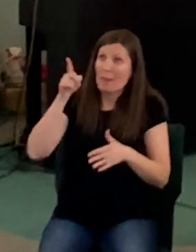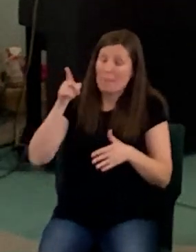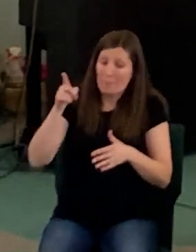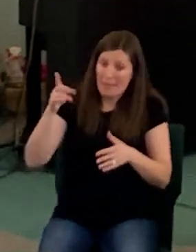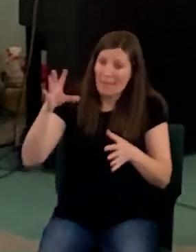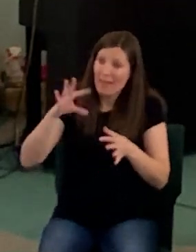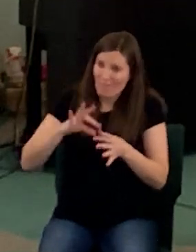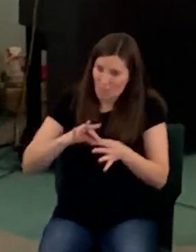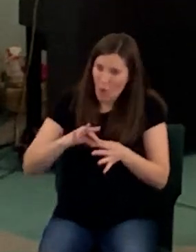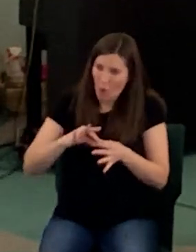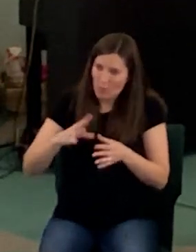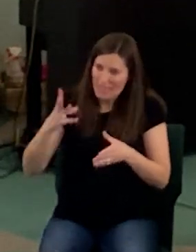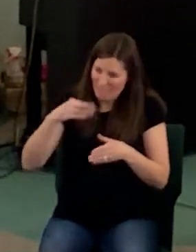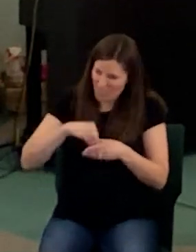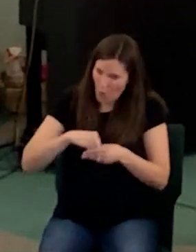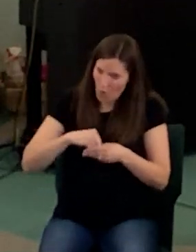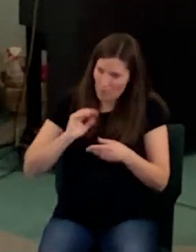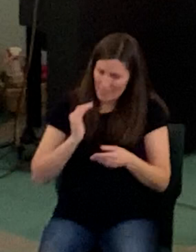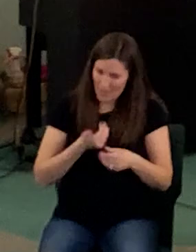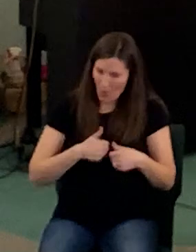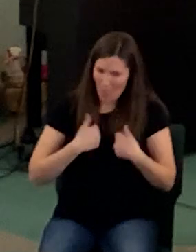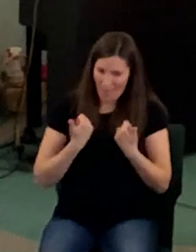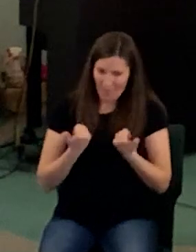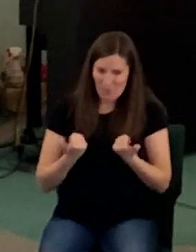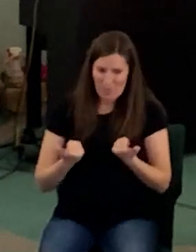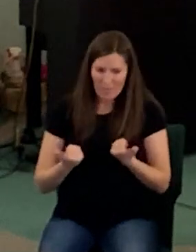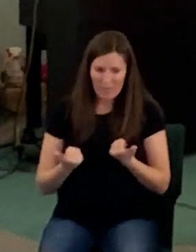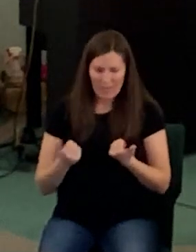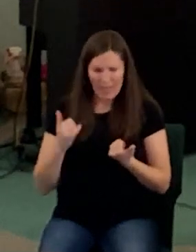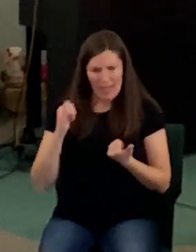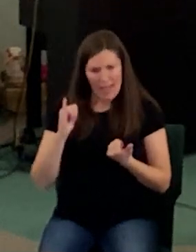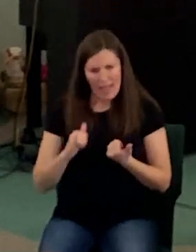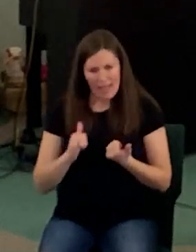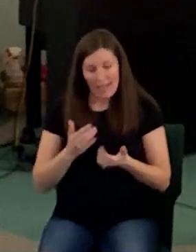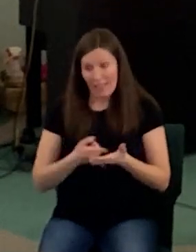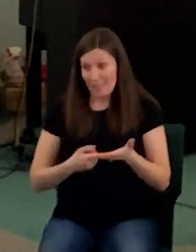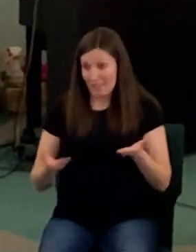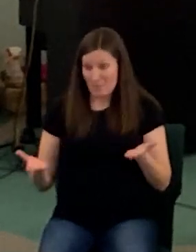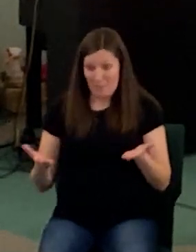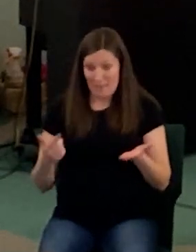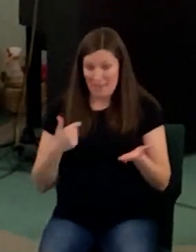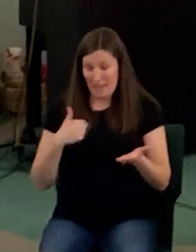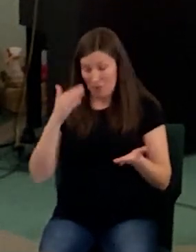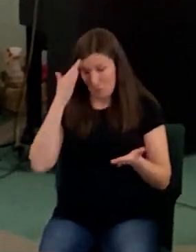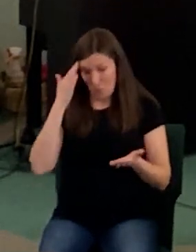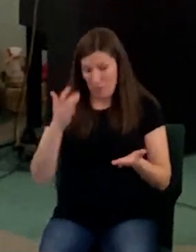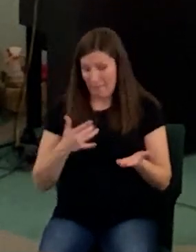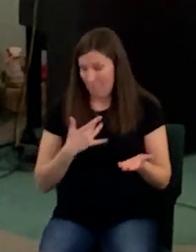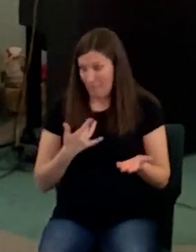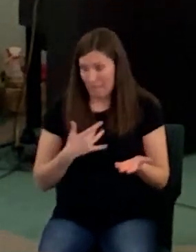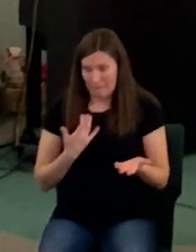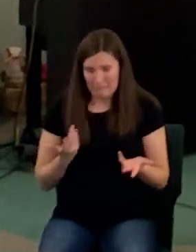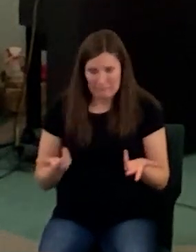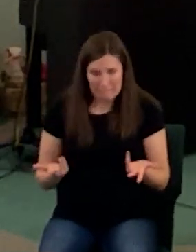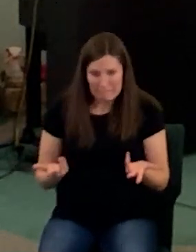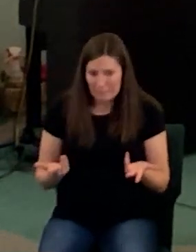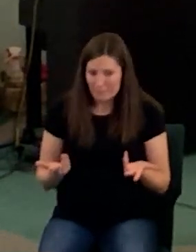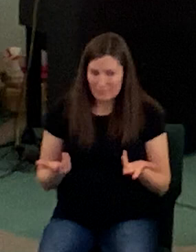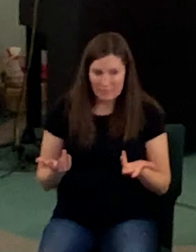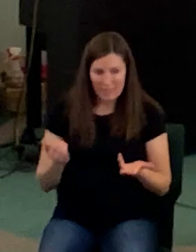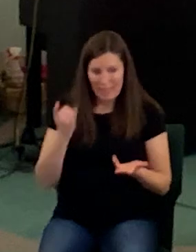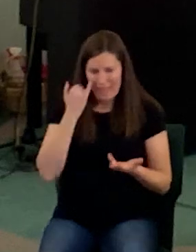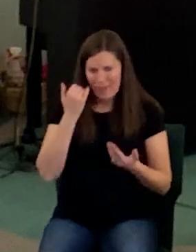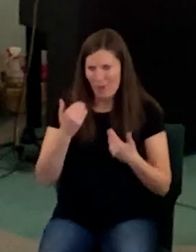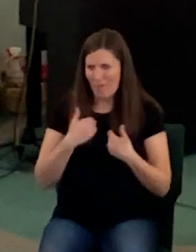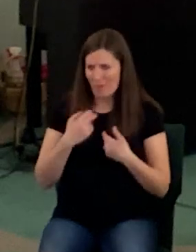involved in our lives. And that's something I know we can feel and sense, right? If we're having trouble getting along